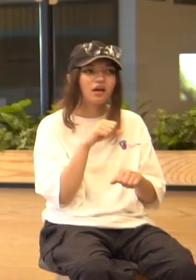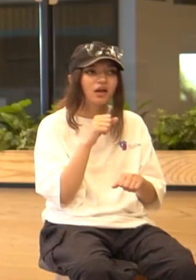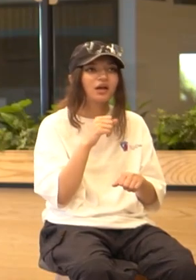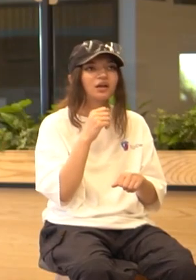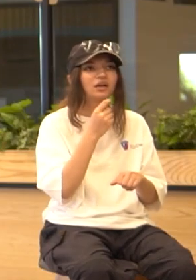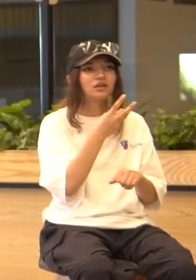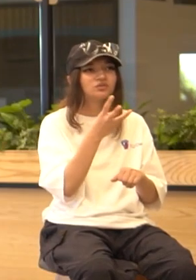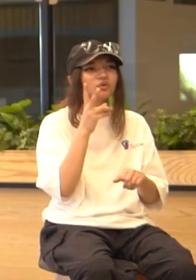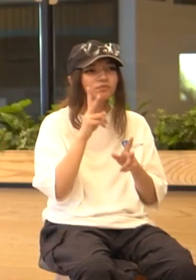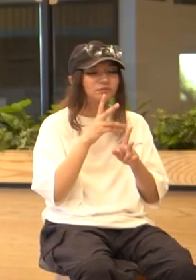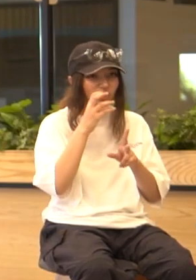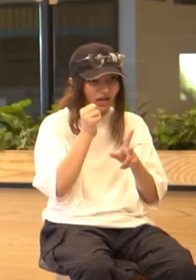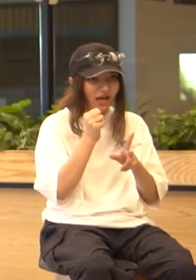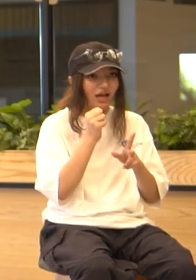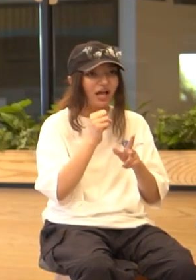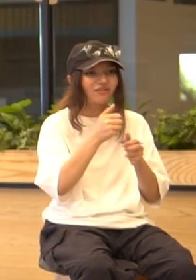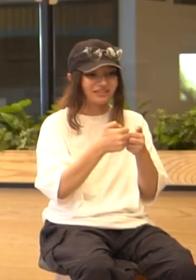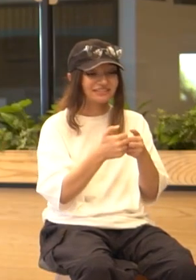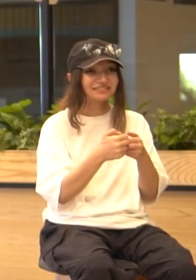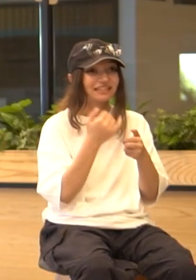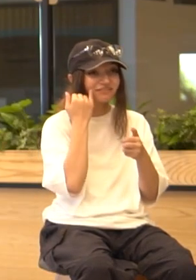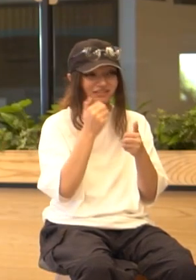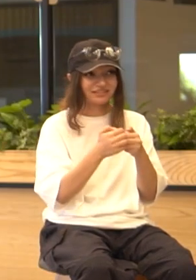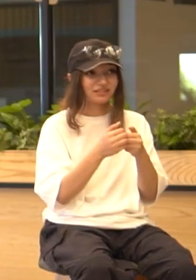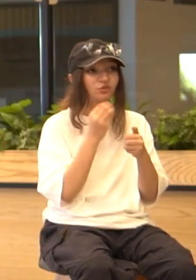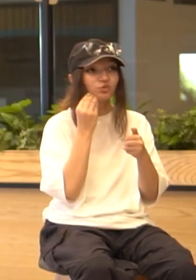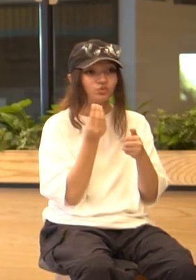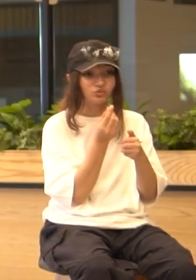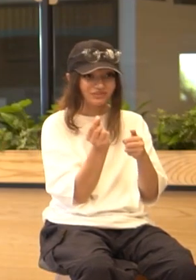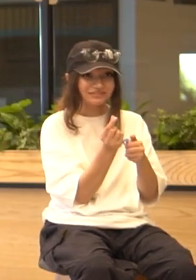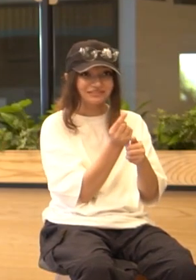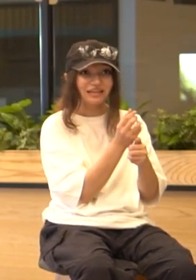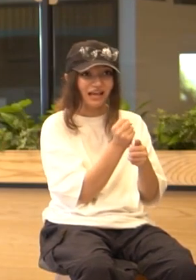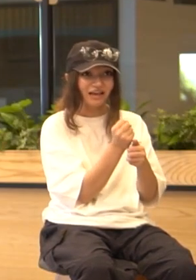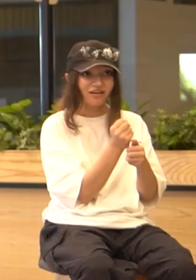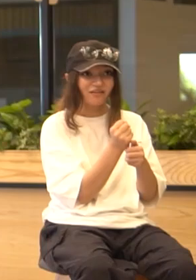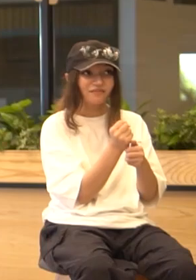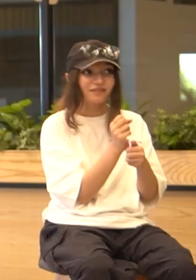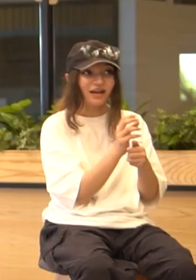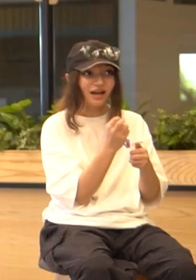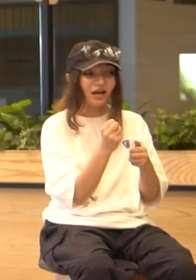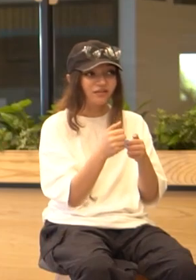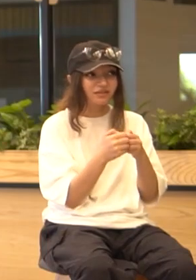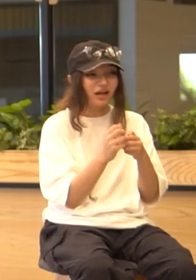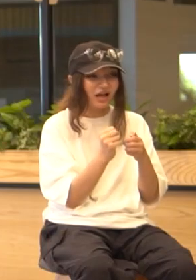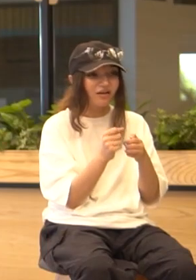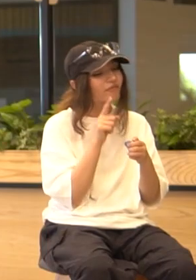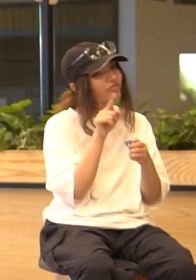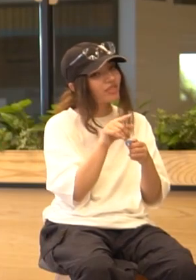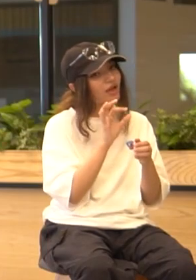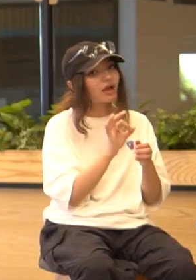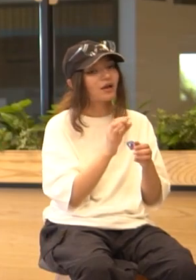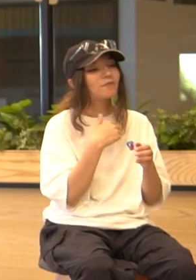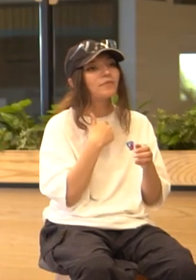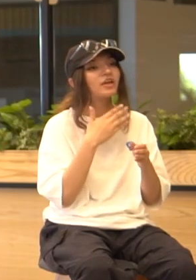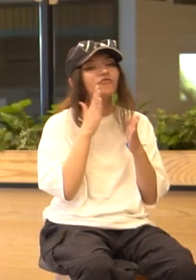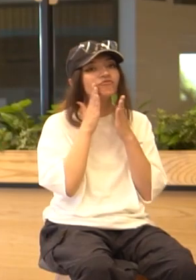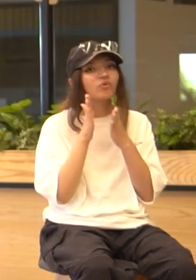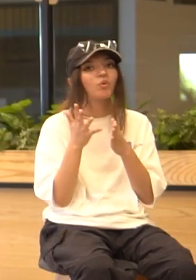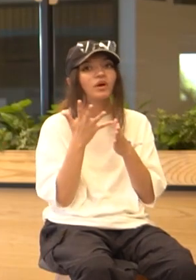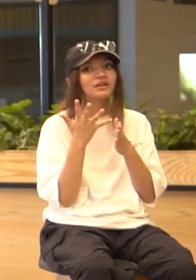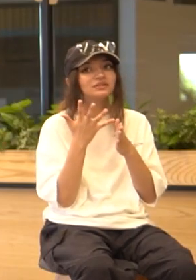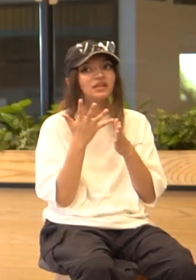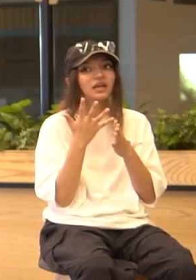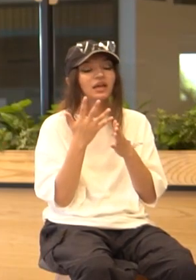apps, on dashboards, etc. My work is more on the visual design of things, and I'd love to